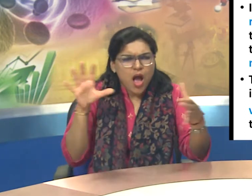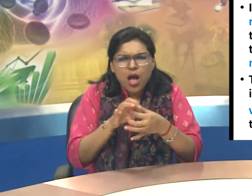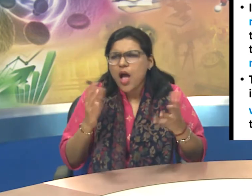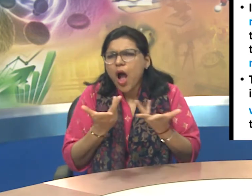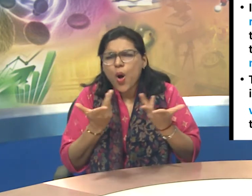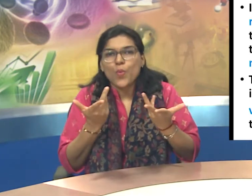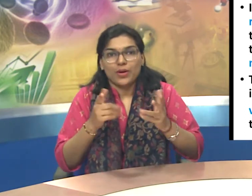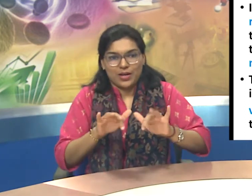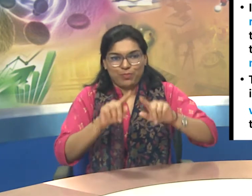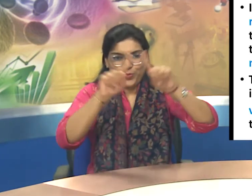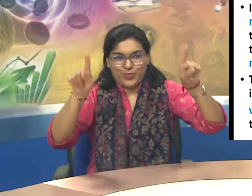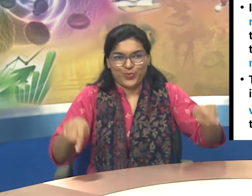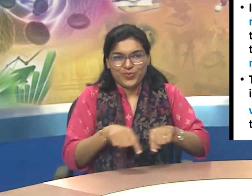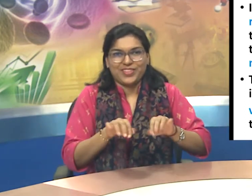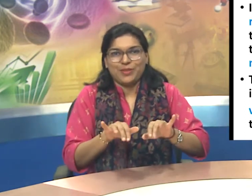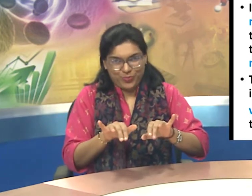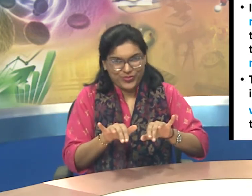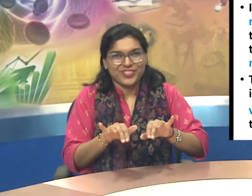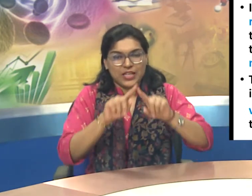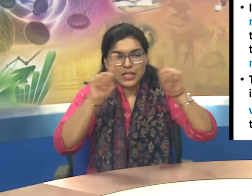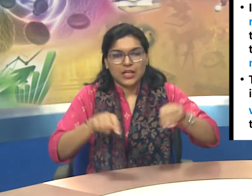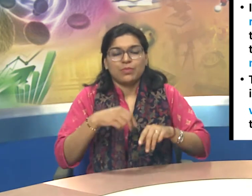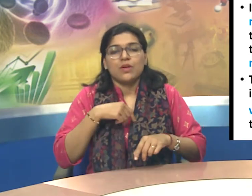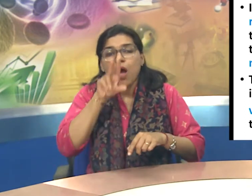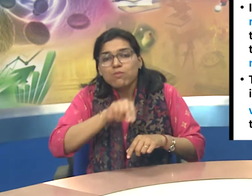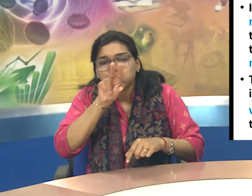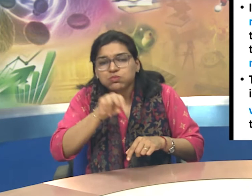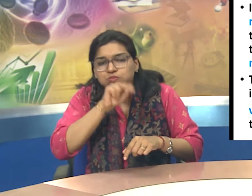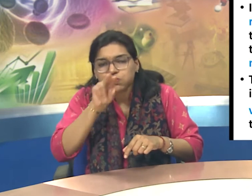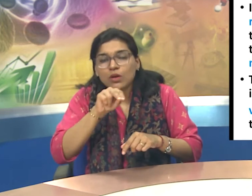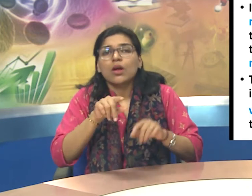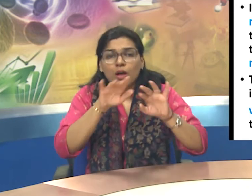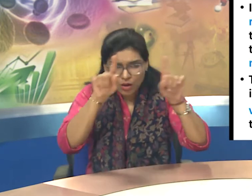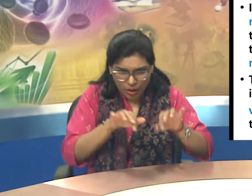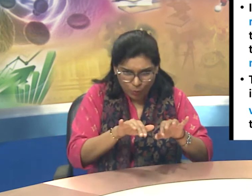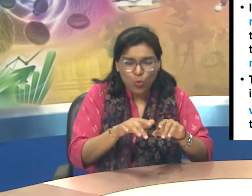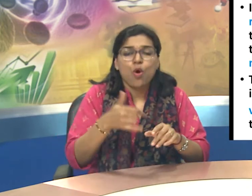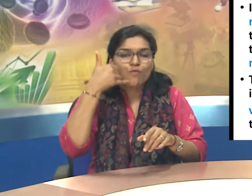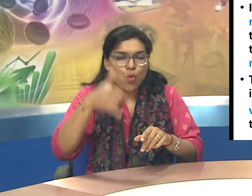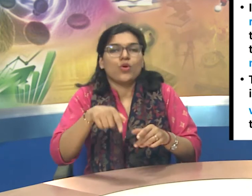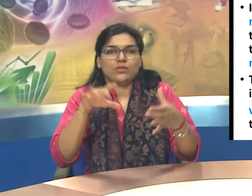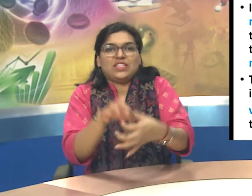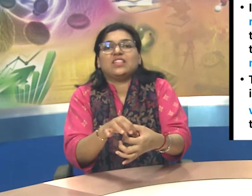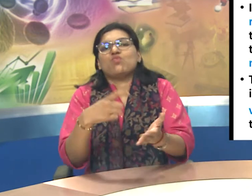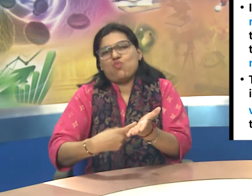Voicemail is the current technology in which we are working. It is